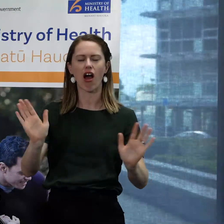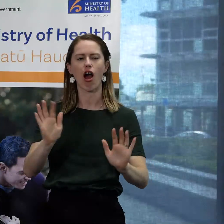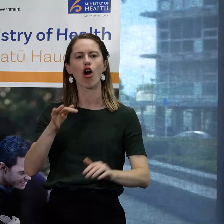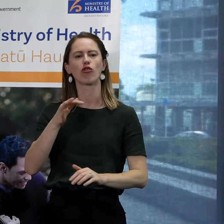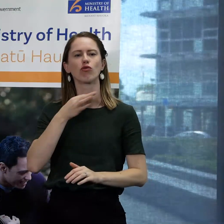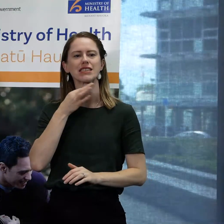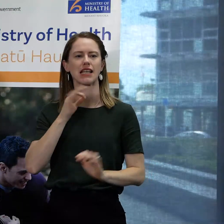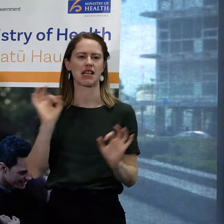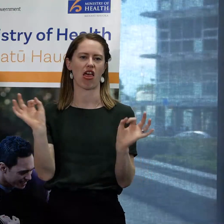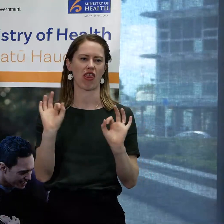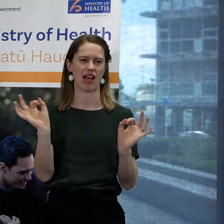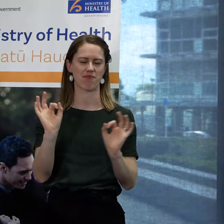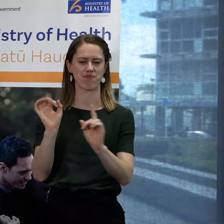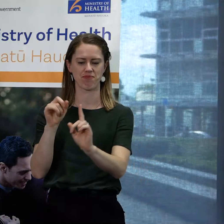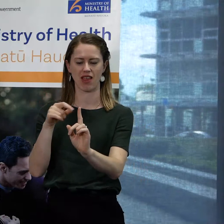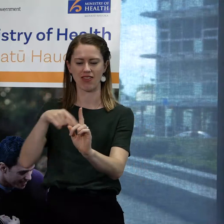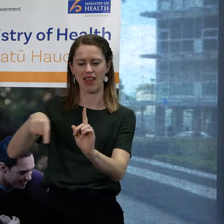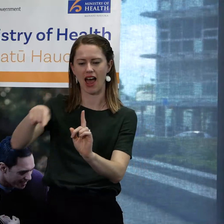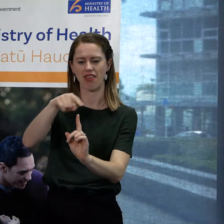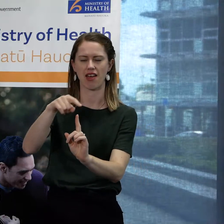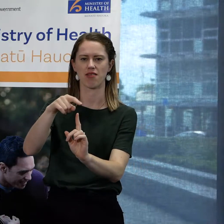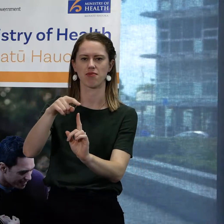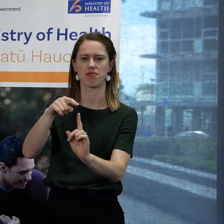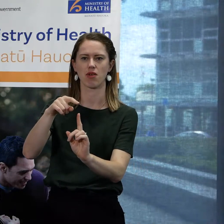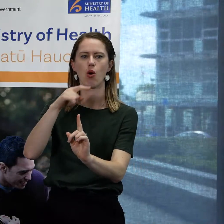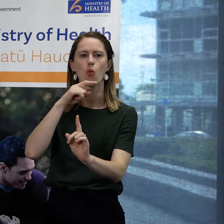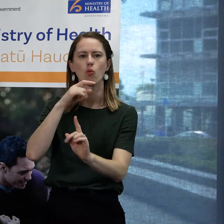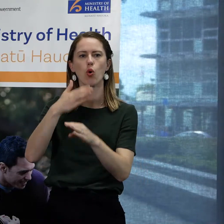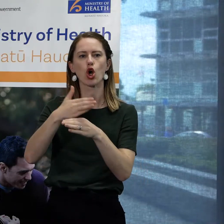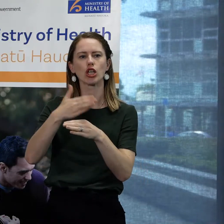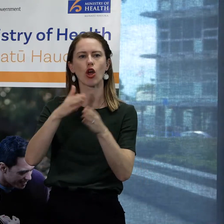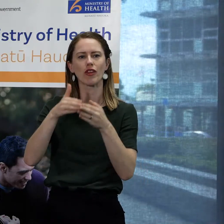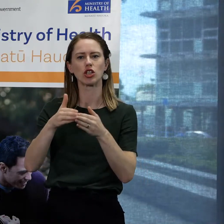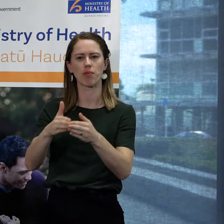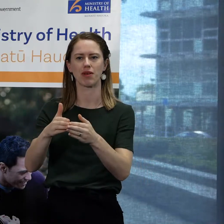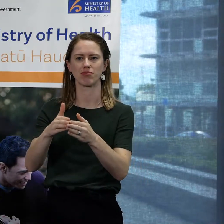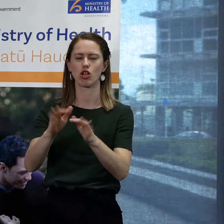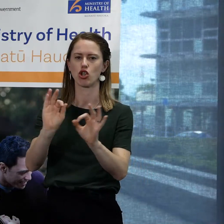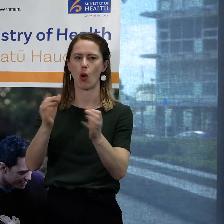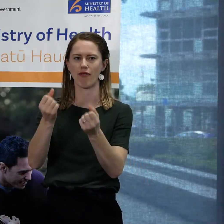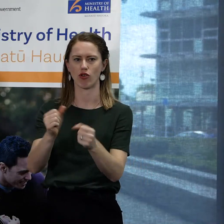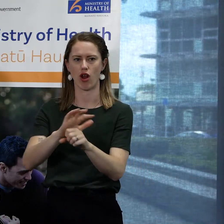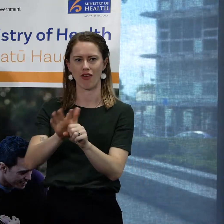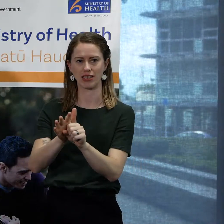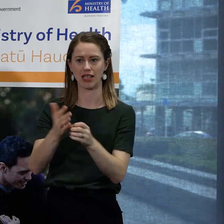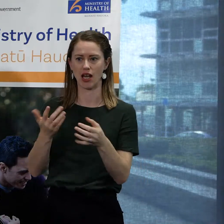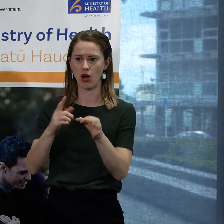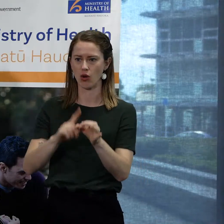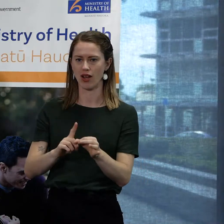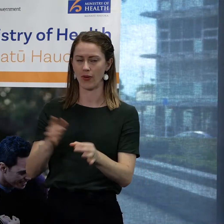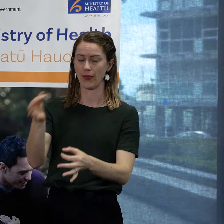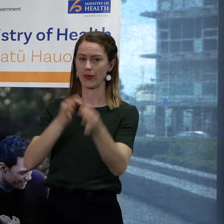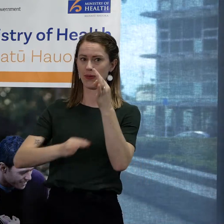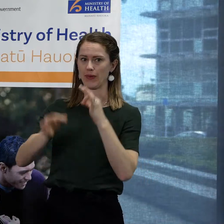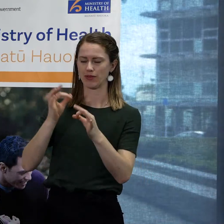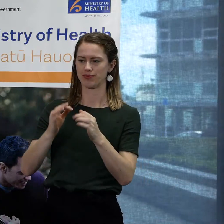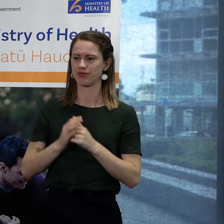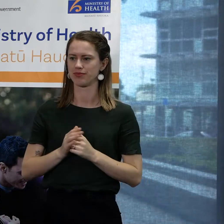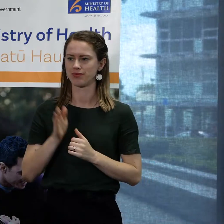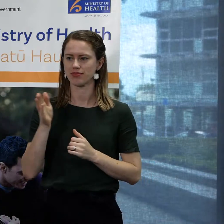risk, and all other crew on the ship returned a negative test. I'm open for questions. On Labour